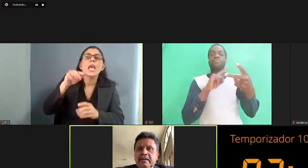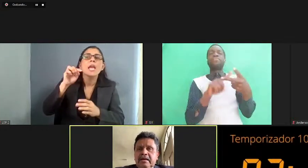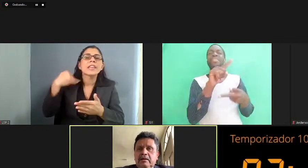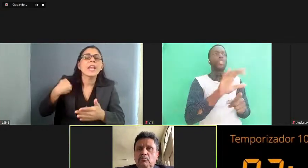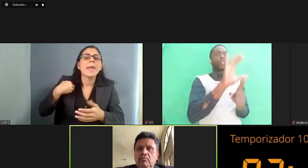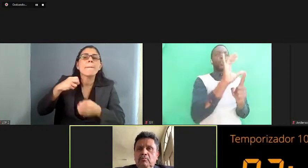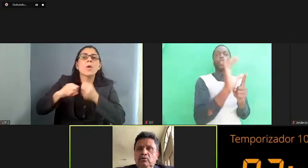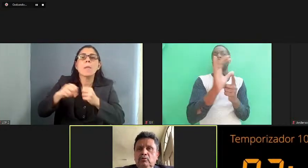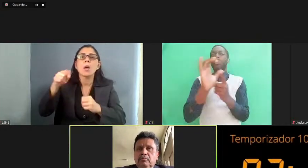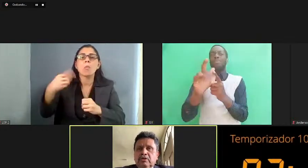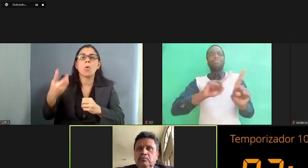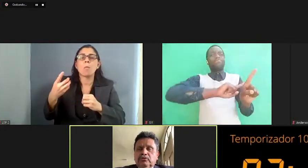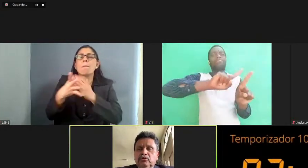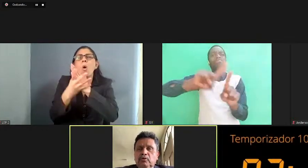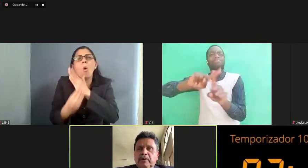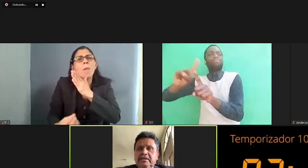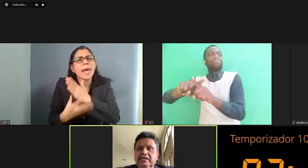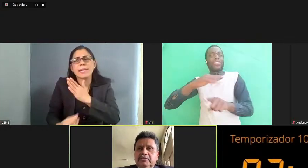pluriculturality